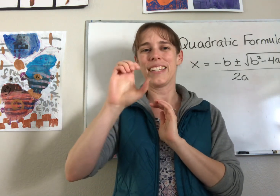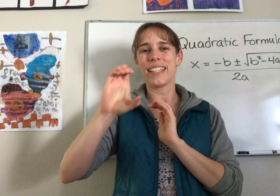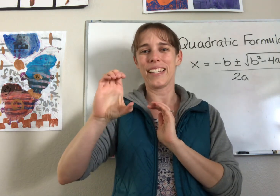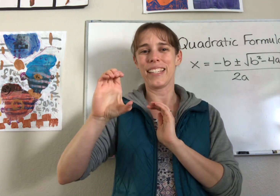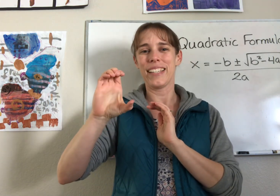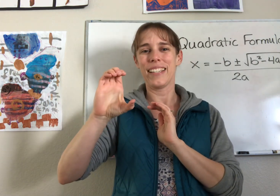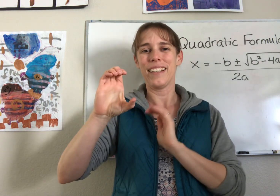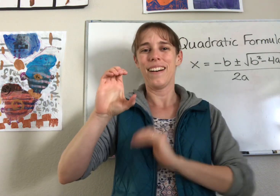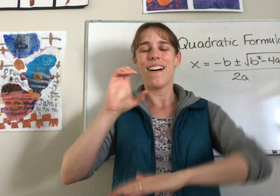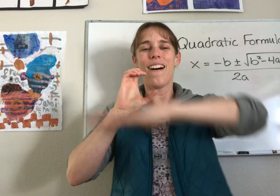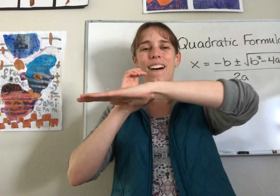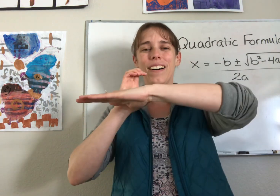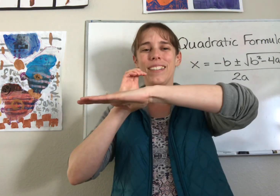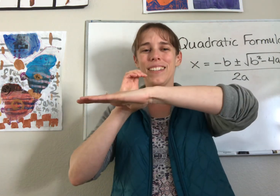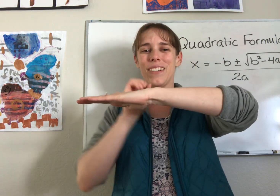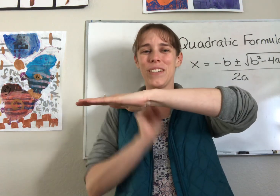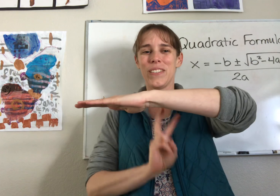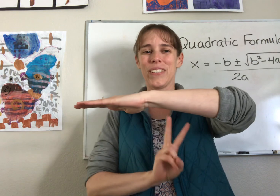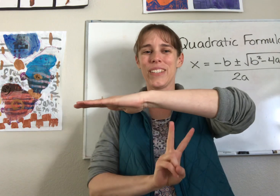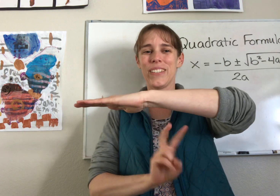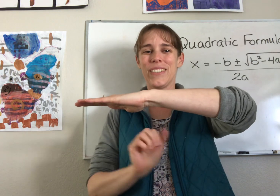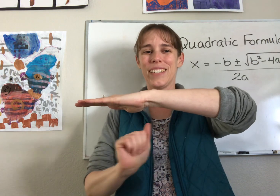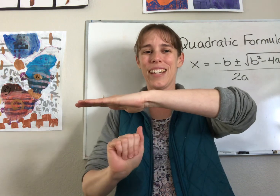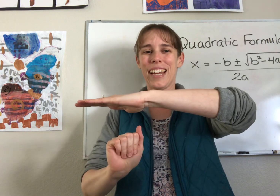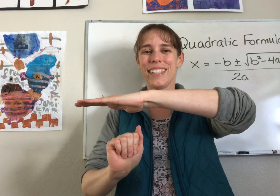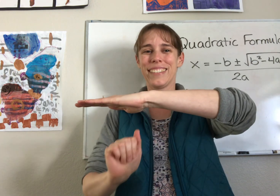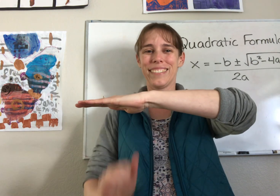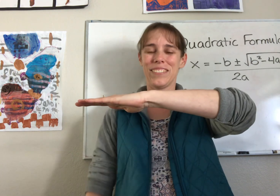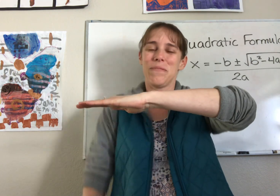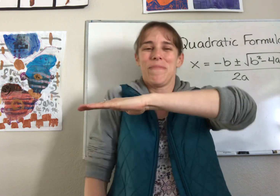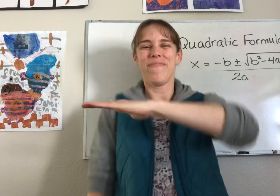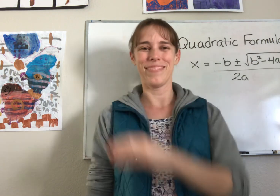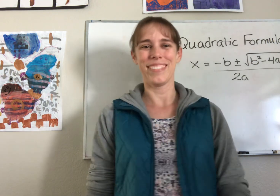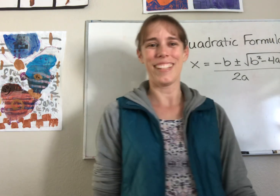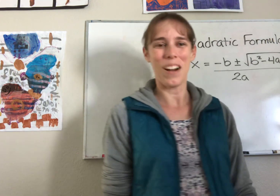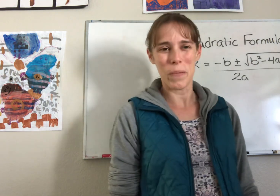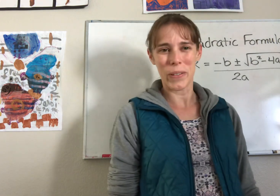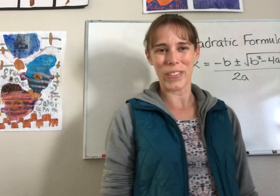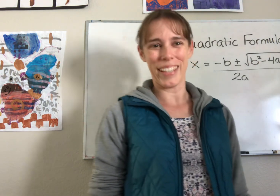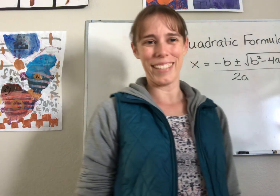4AC all over 2A. Hope you enjoyed that.